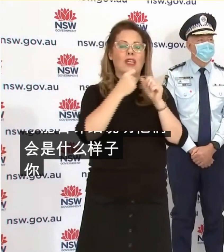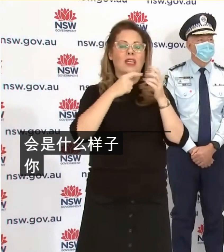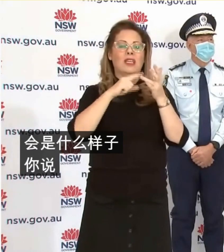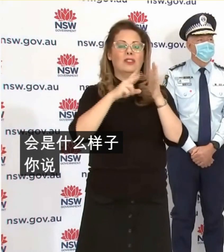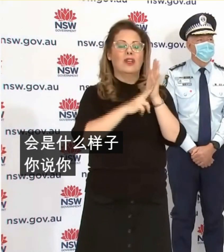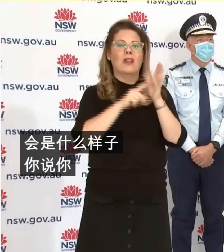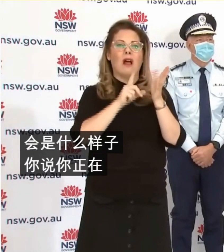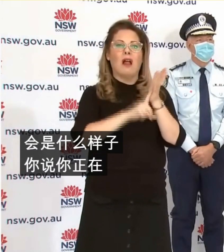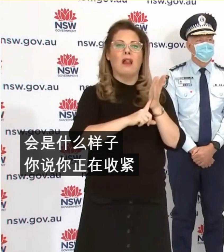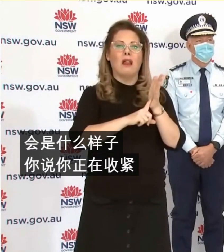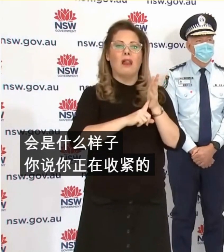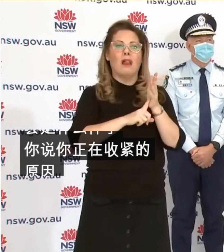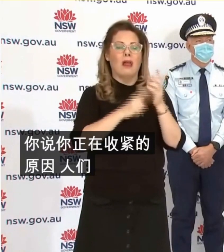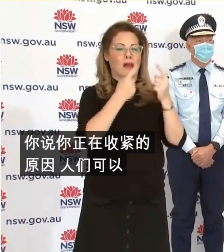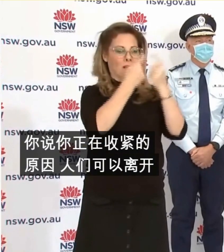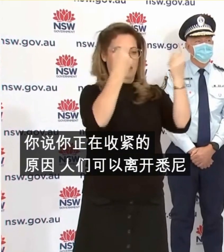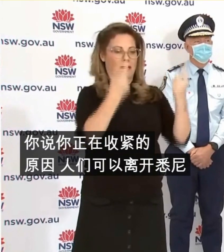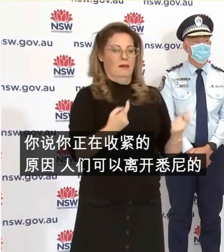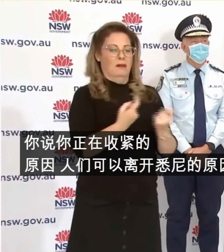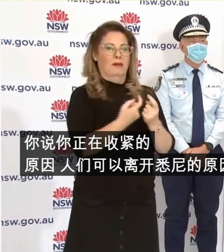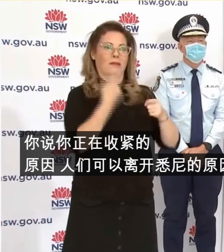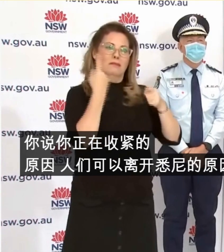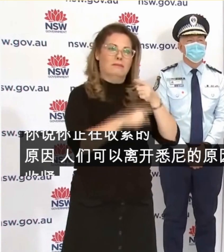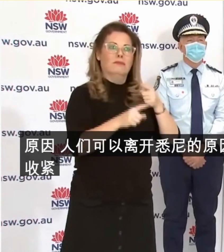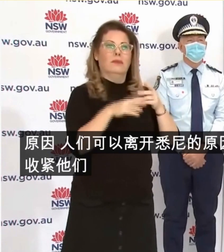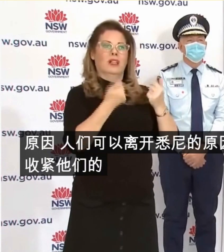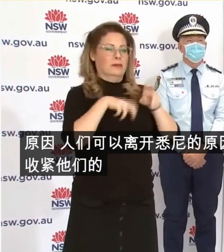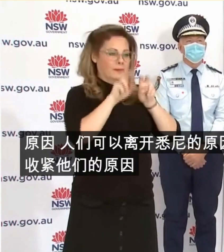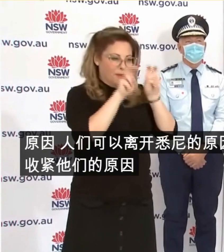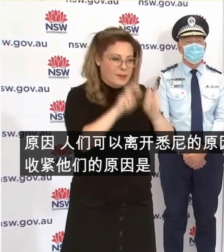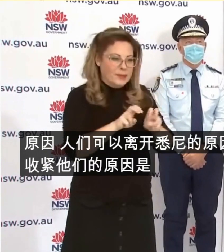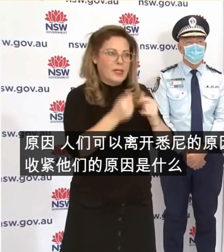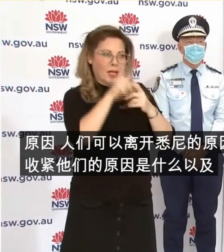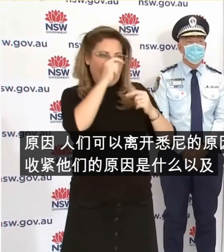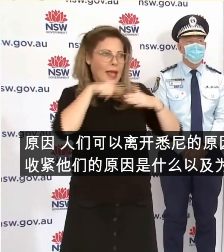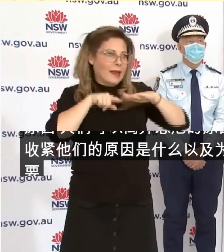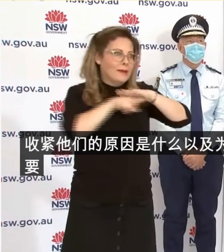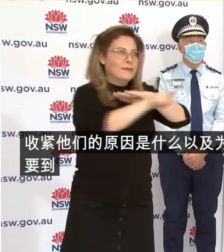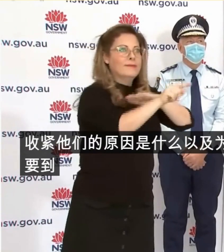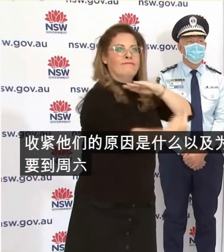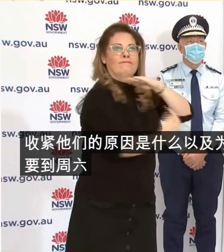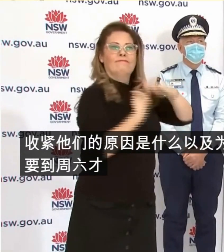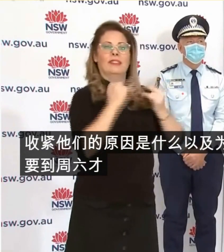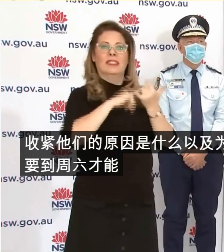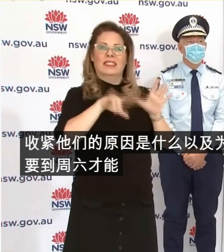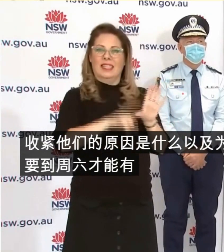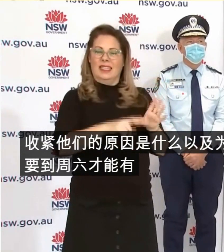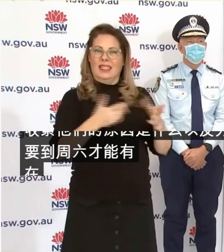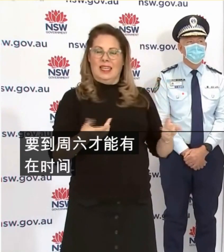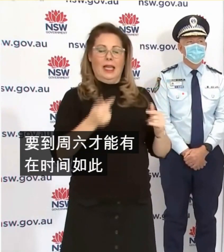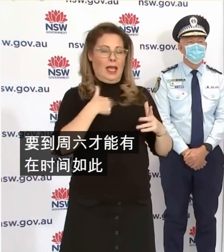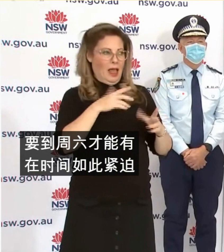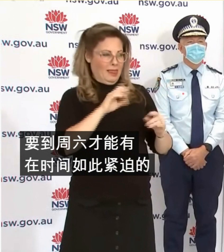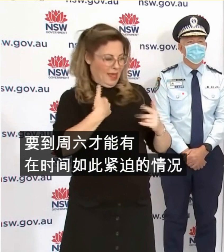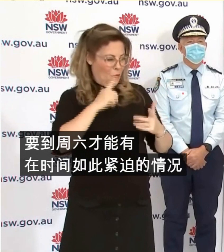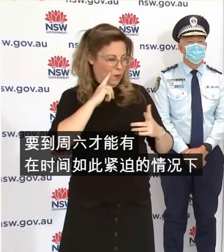workforces will be on the list? You say you're tightening in on regions people can leave Sydney. What are you tightening them to? And why is it taking until Saturday to have